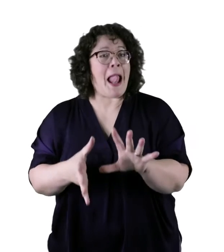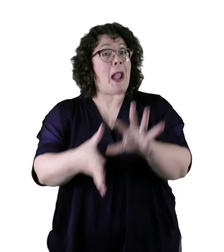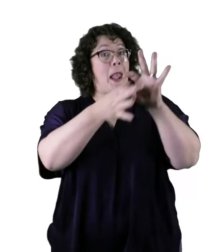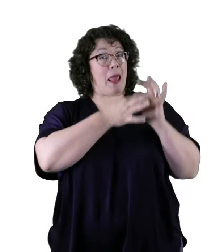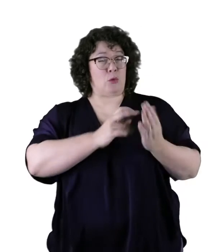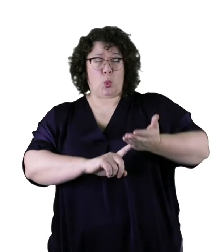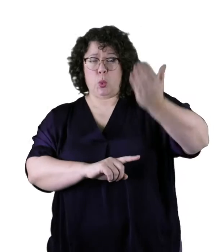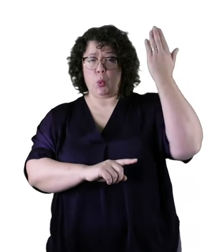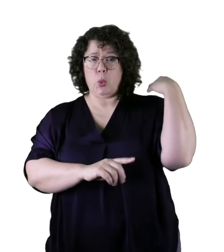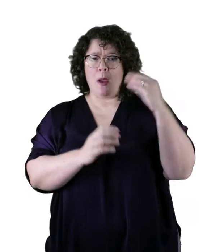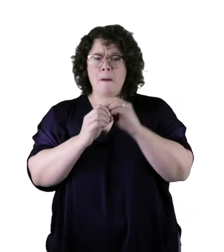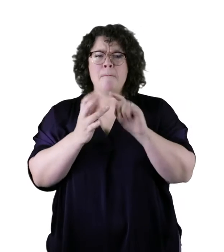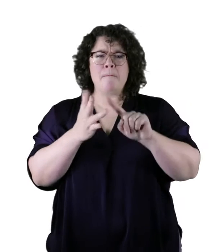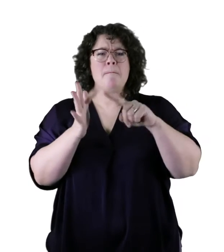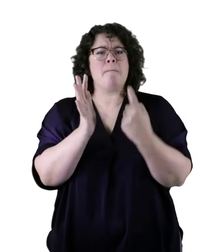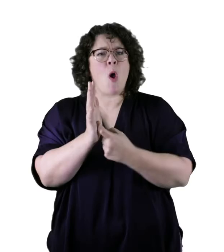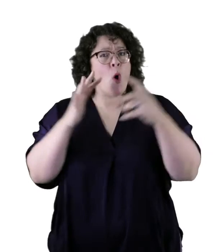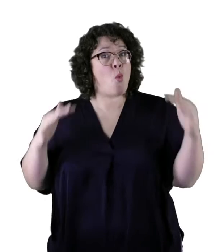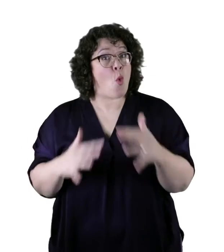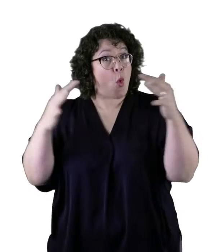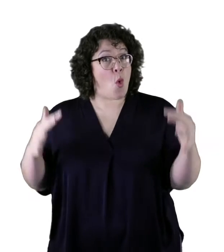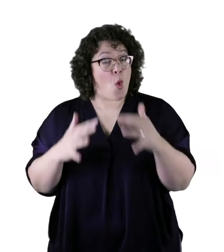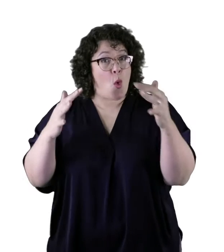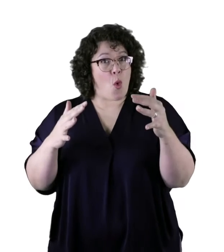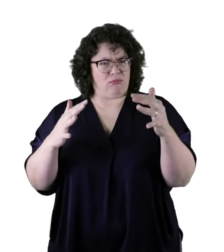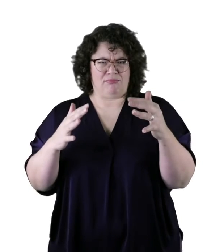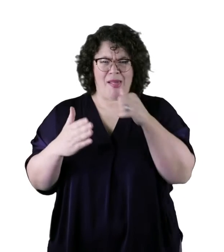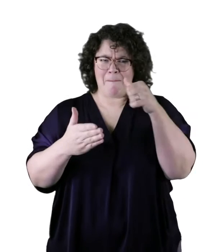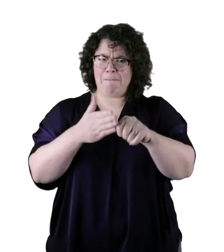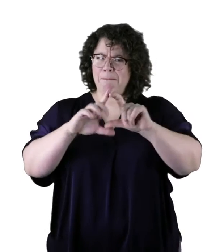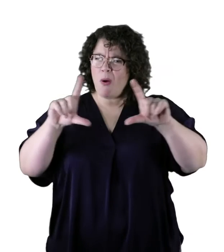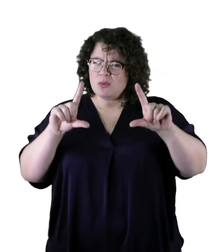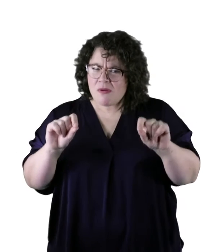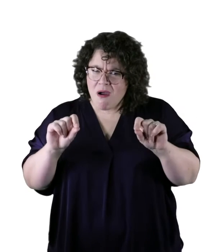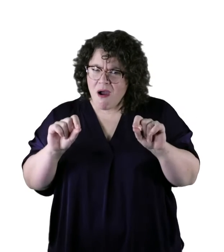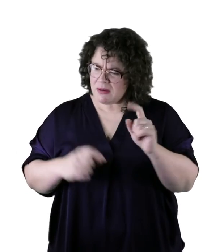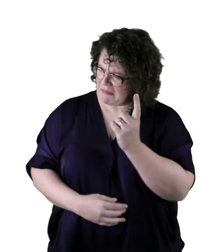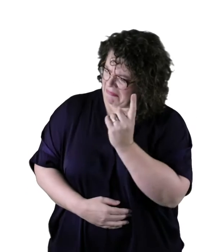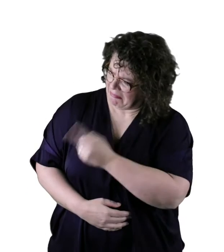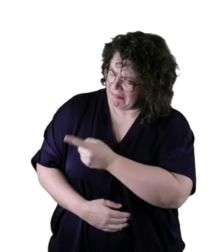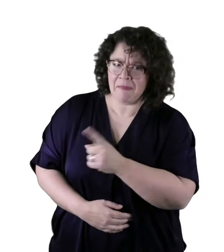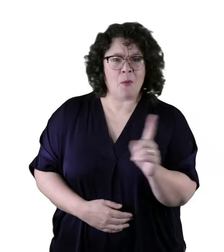In 1901, Ernest William Reckless made this postcard from a piece of tent and sent it home to